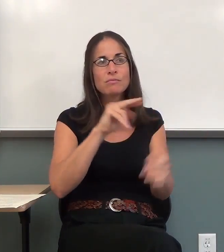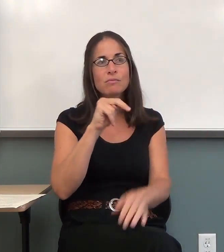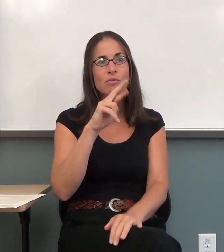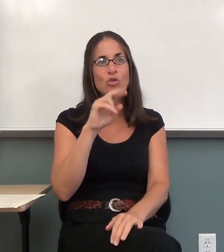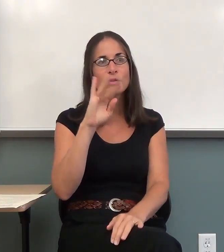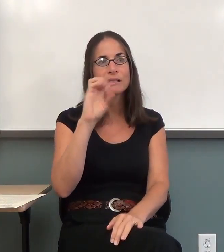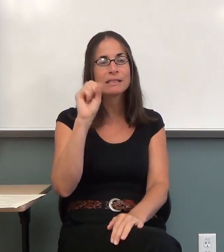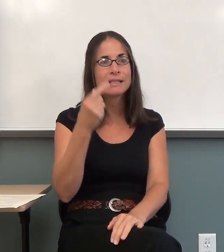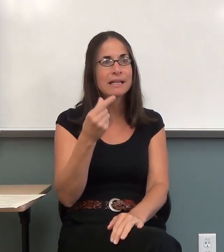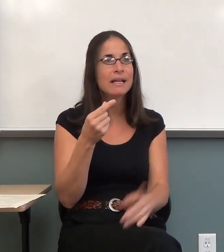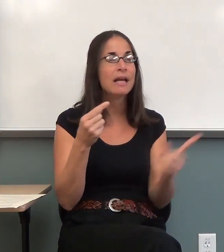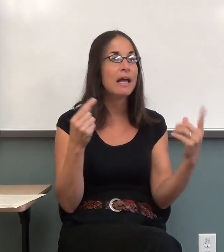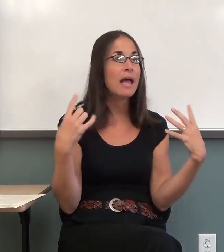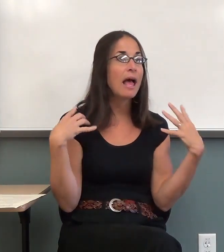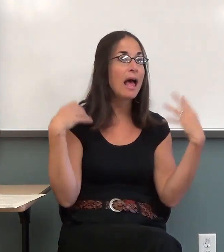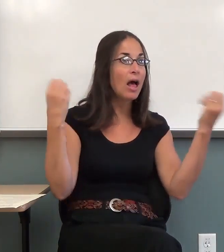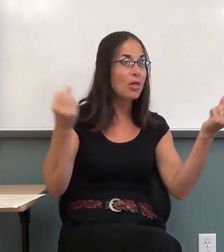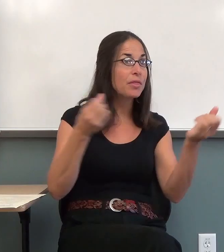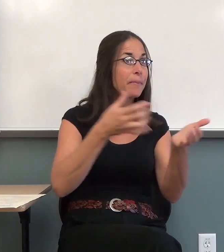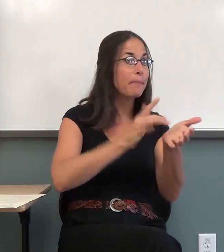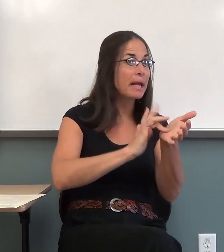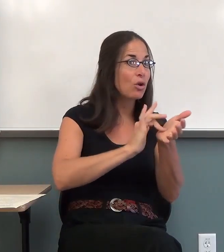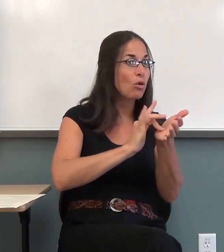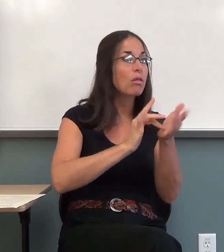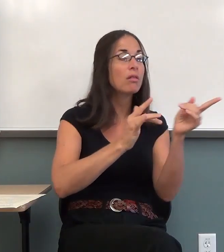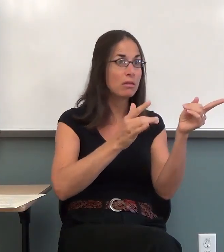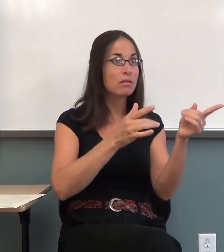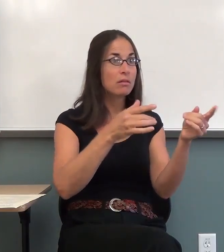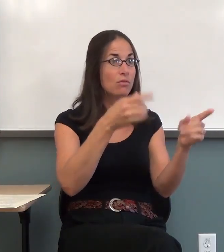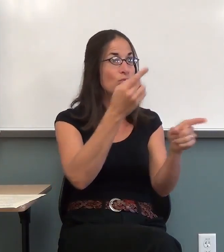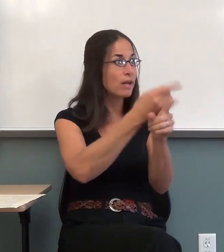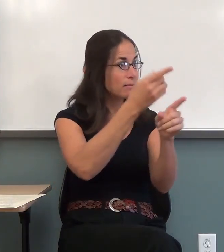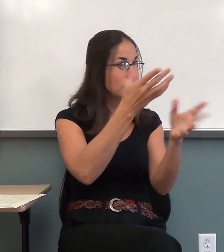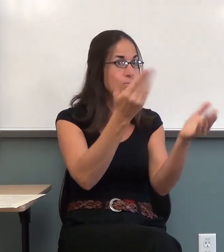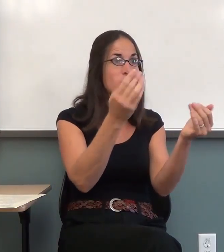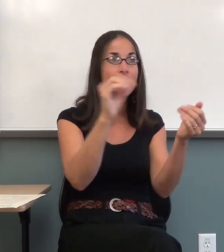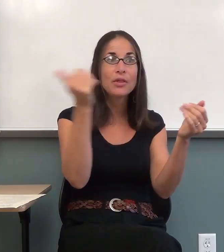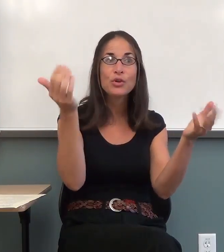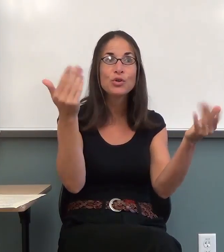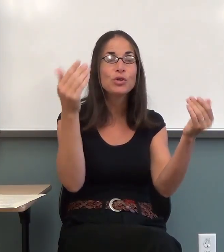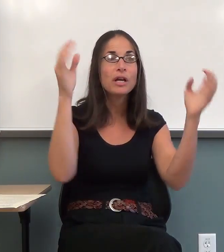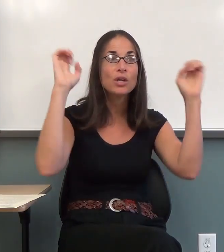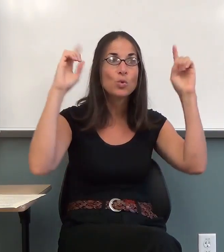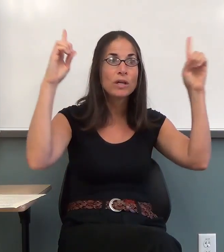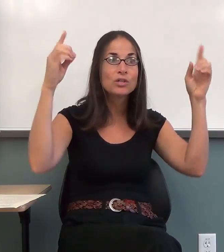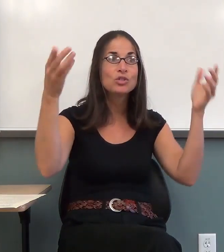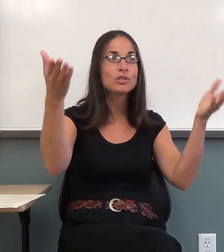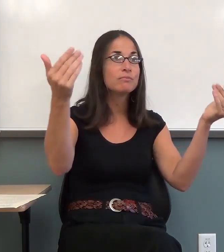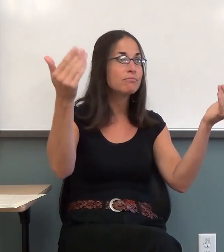Health. What? Medical or health. Okay, health. What else? Education. Education. That's fine. What